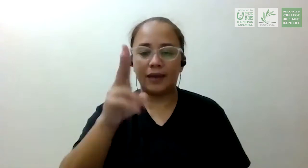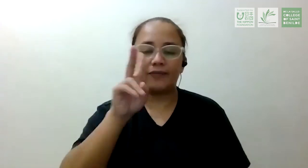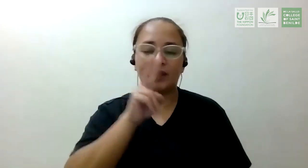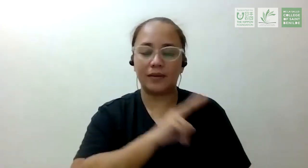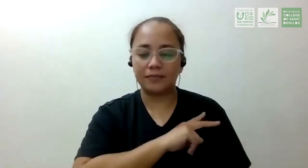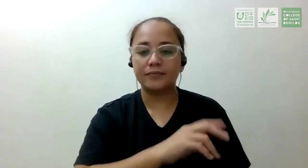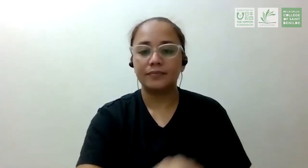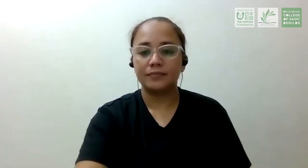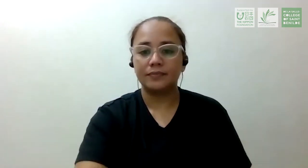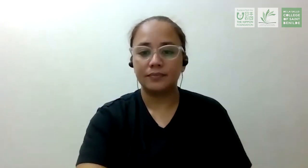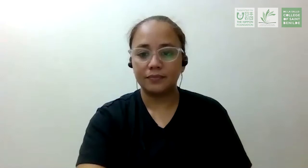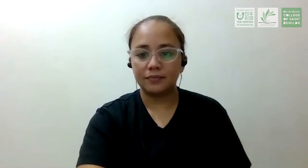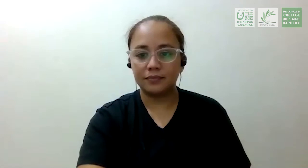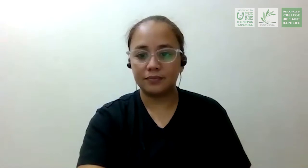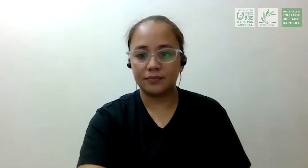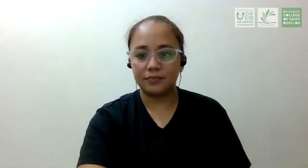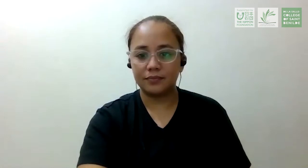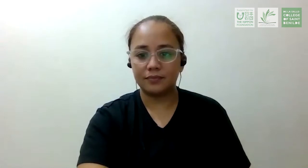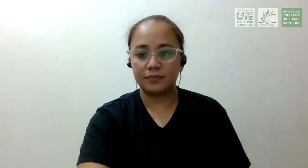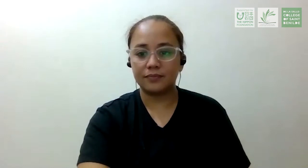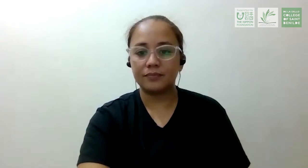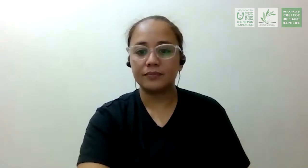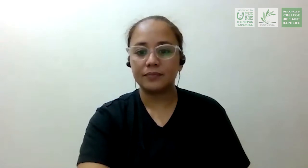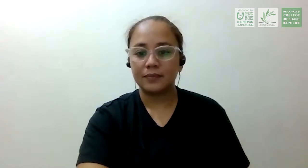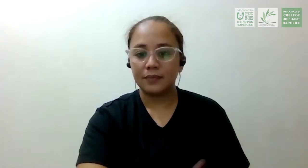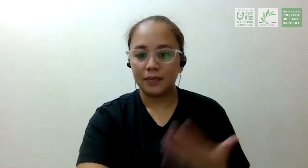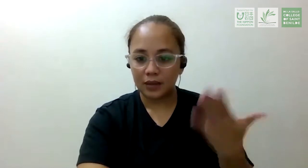Okay. And then